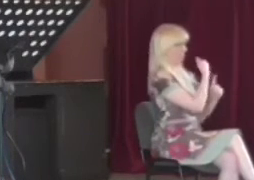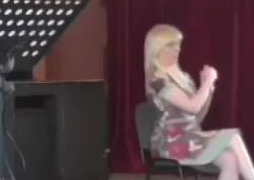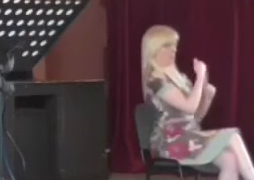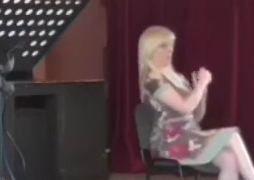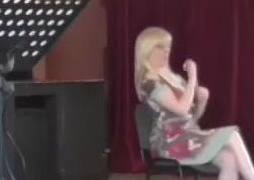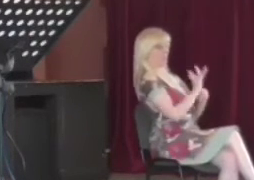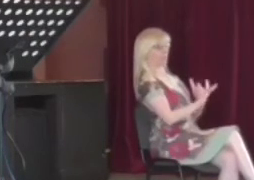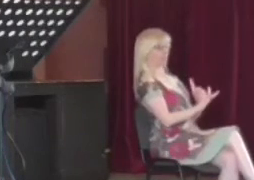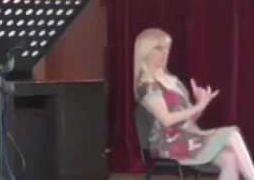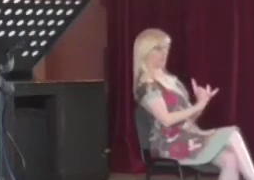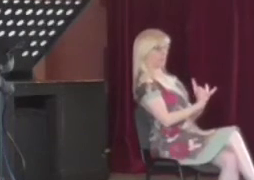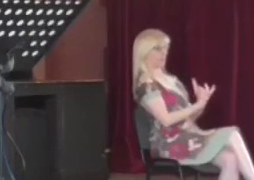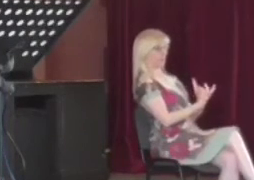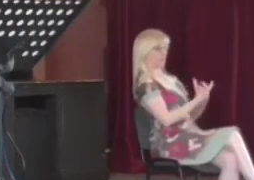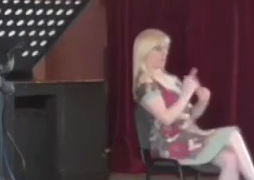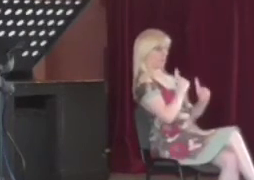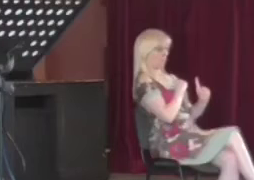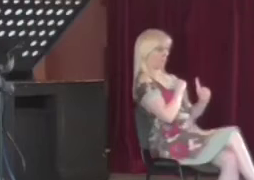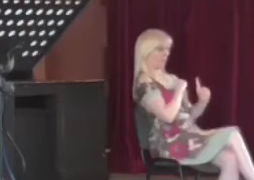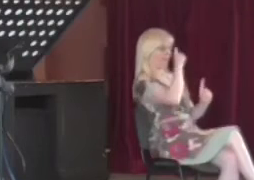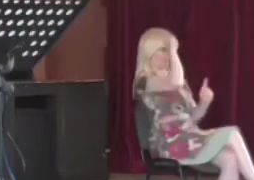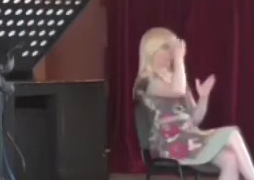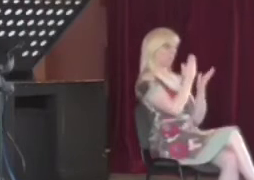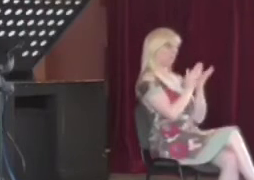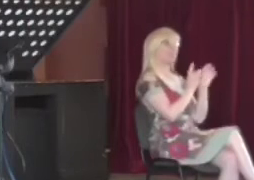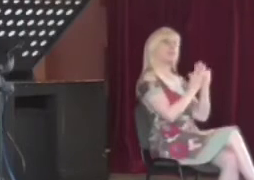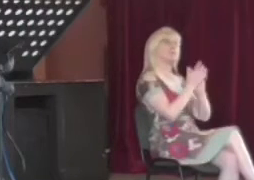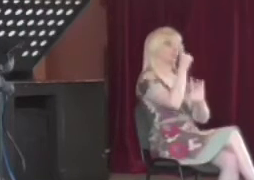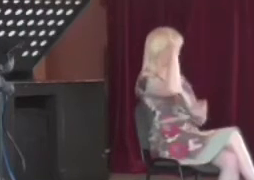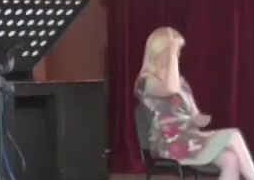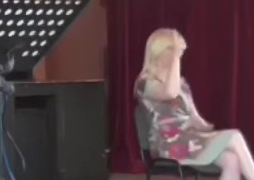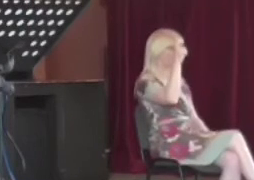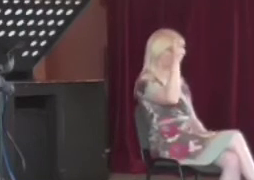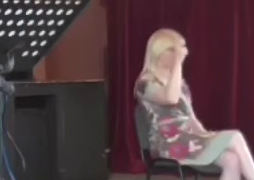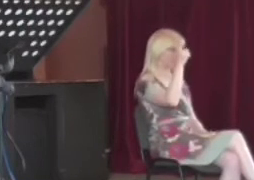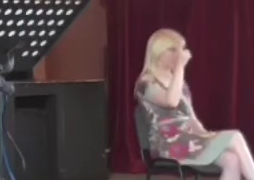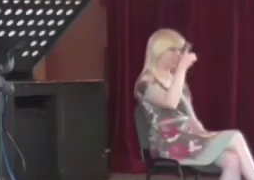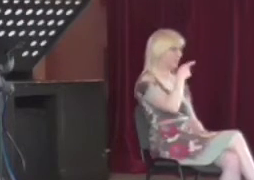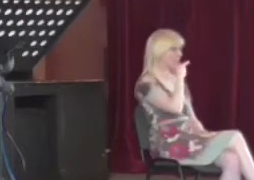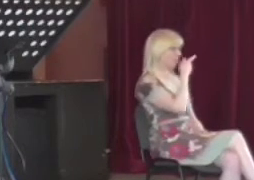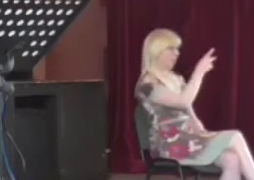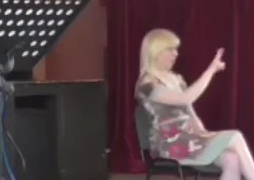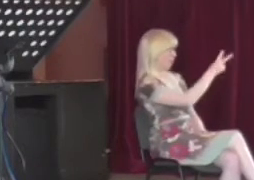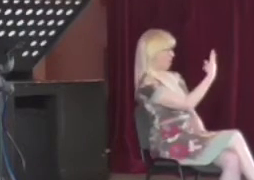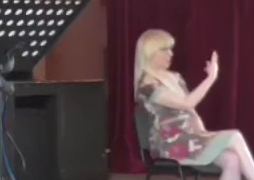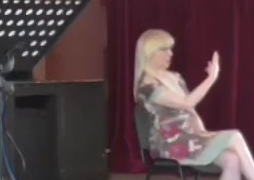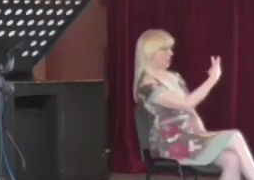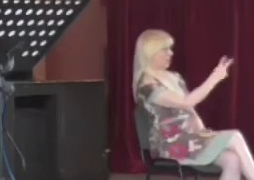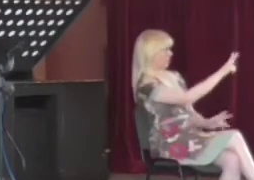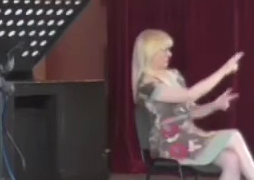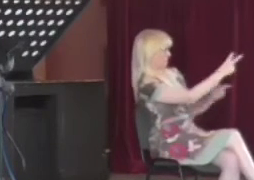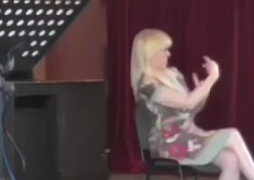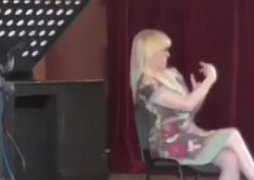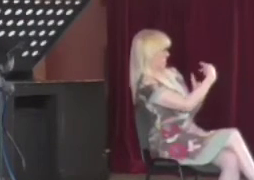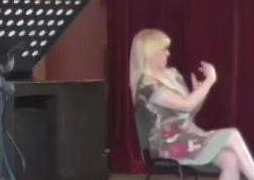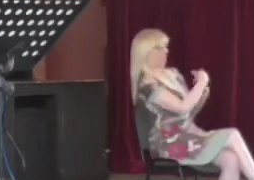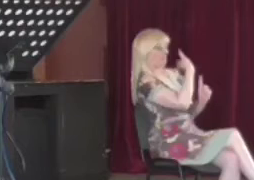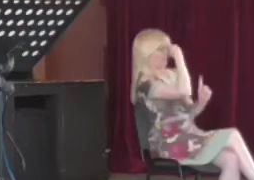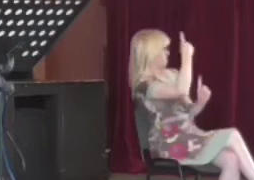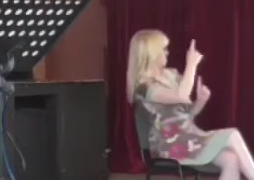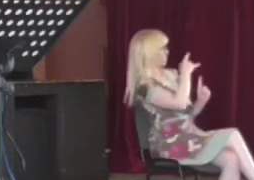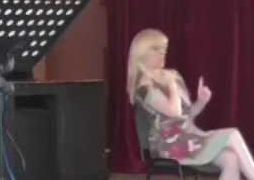Christian and then it's all roses and happiness, and therefore you're protected from everything with this wonderful shield. But I can tell you this, you are